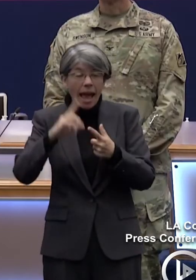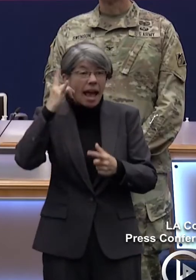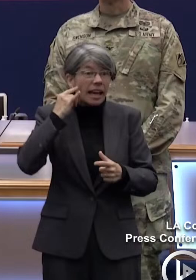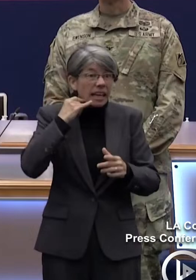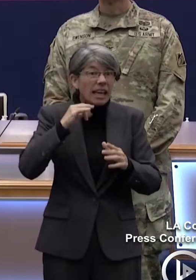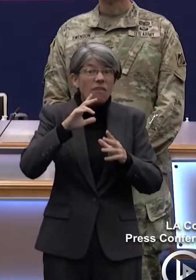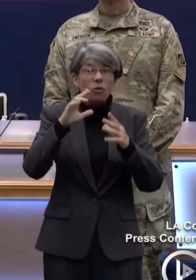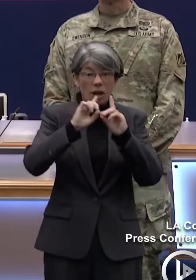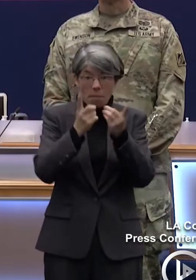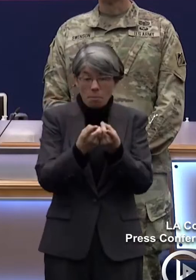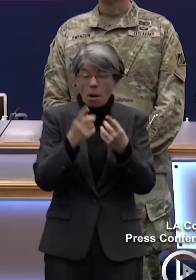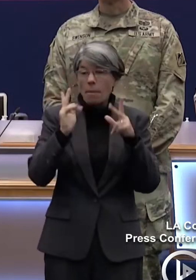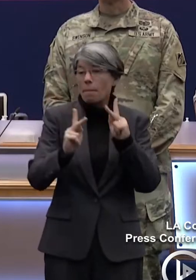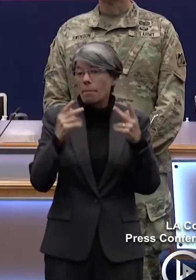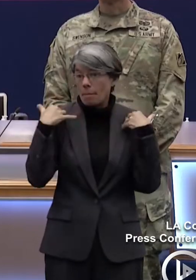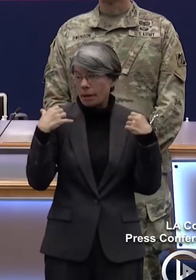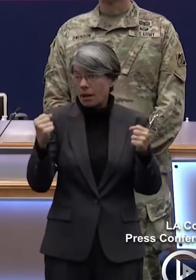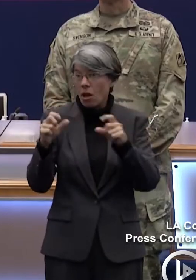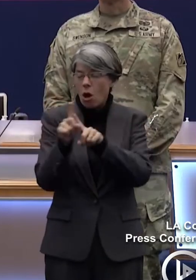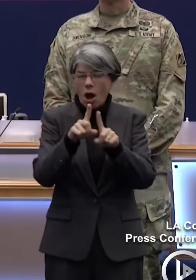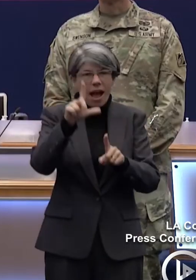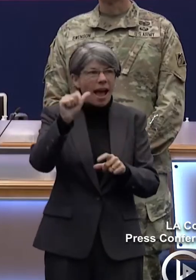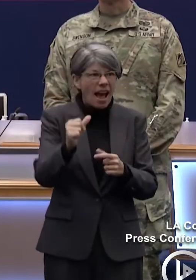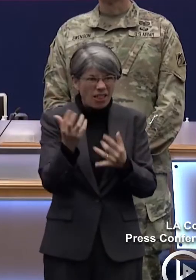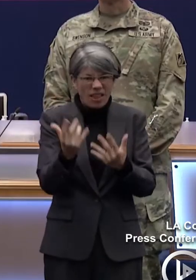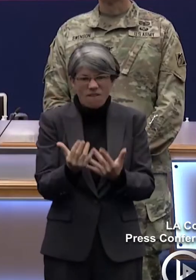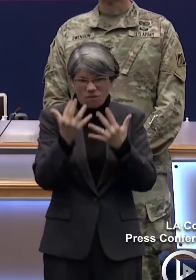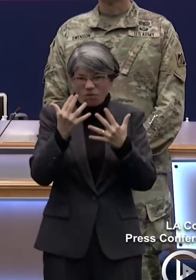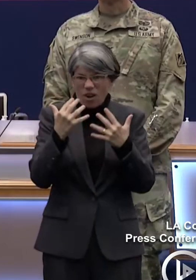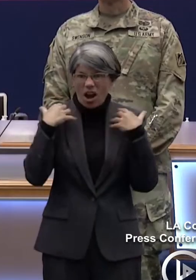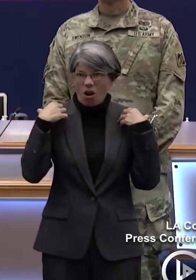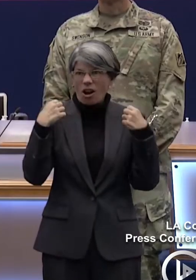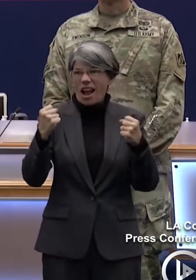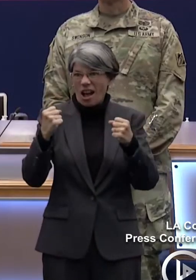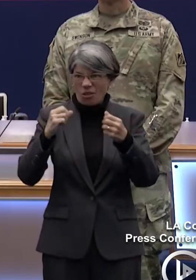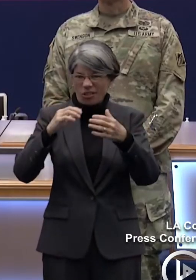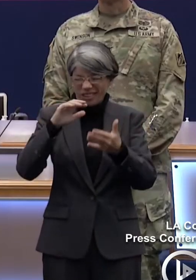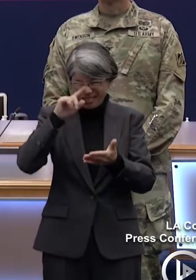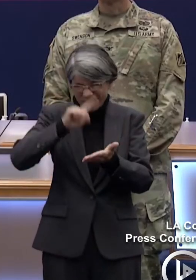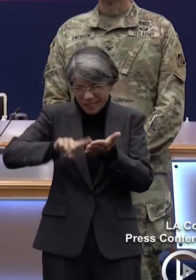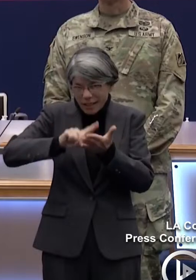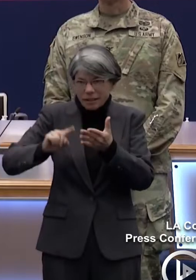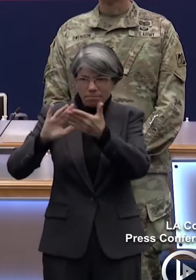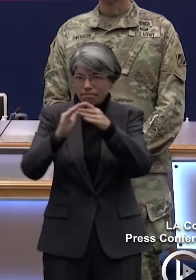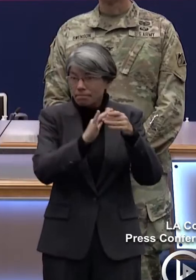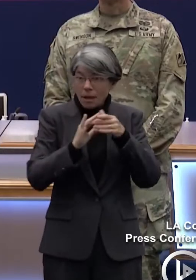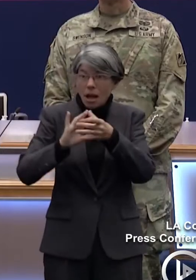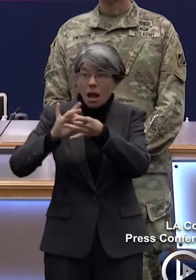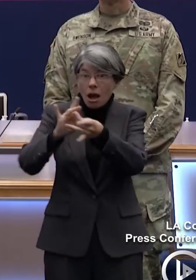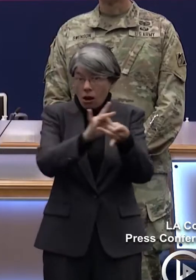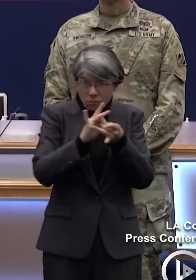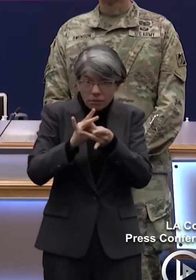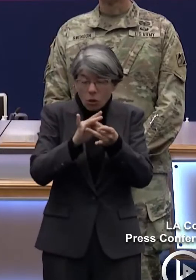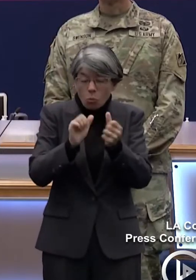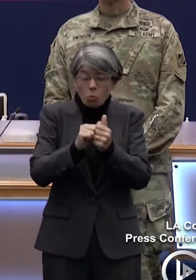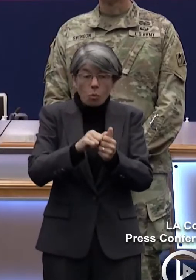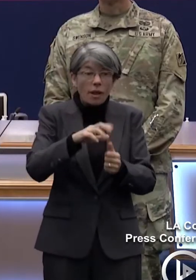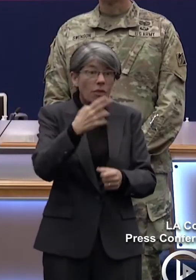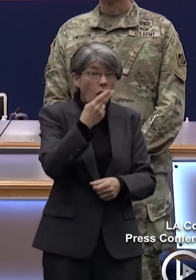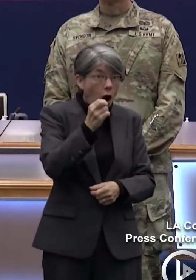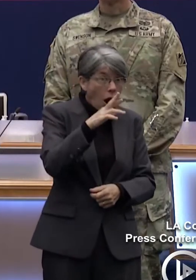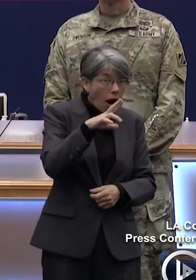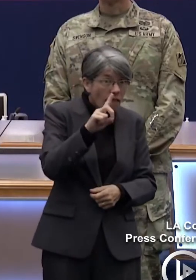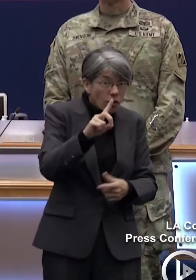of Public Health, and the LA Fire Health Study Consortium, which includes partners at Harvard,